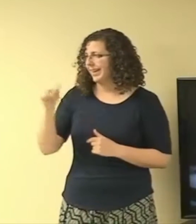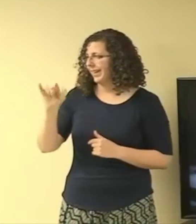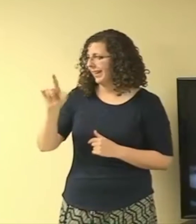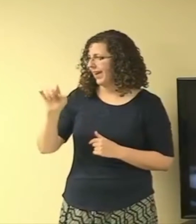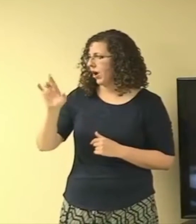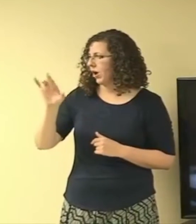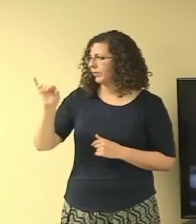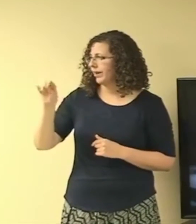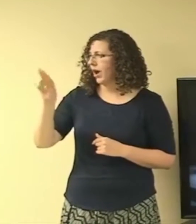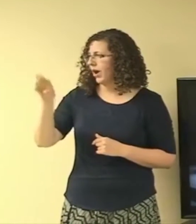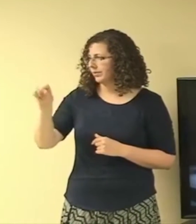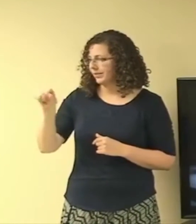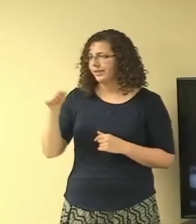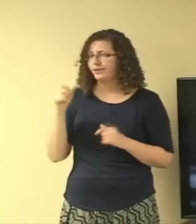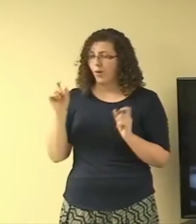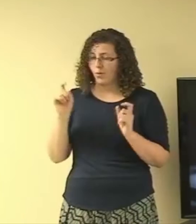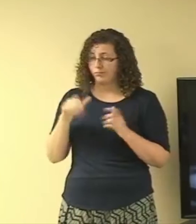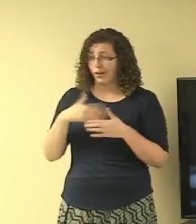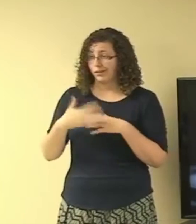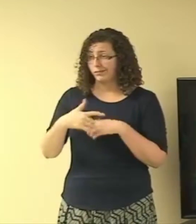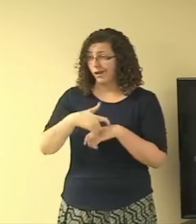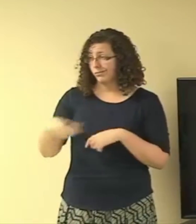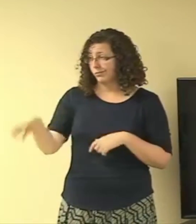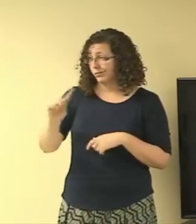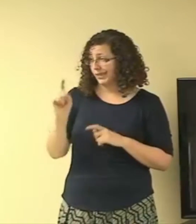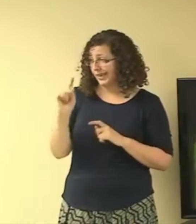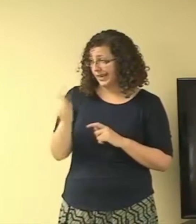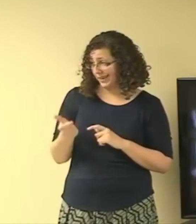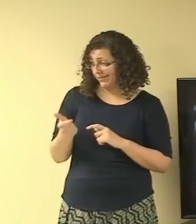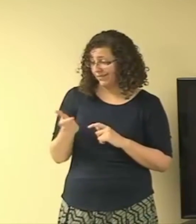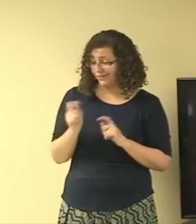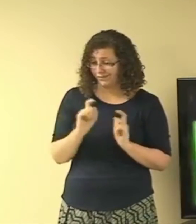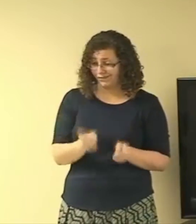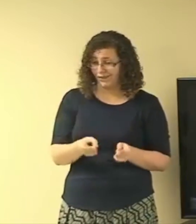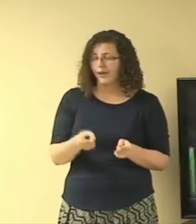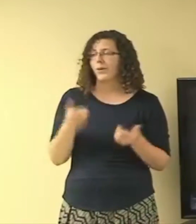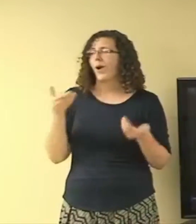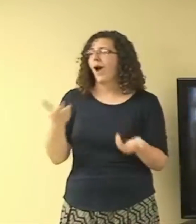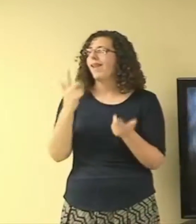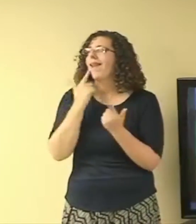ha. Have a little fun with it, people. They'll think your church went charismatic. Be careful.